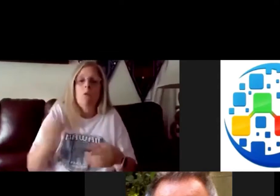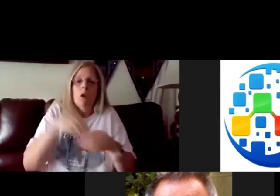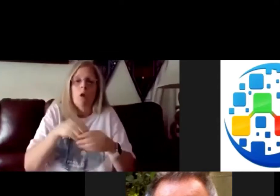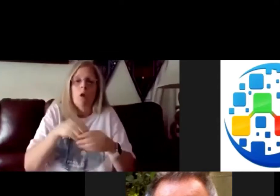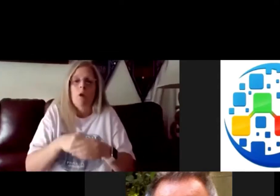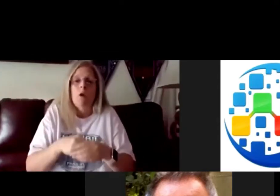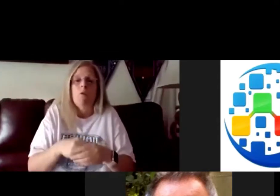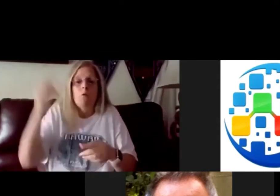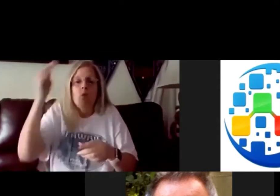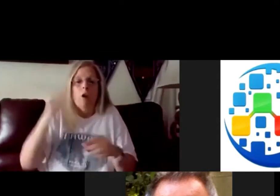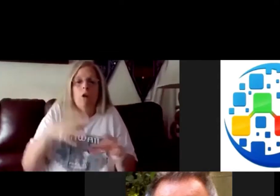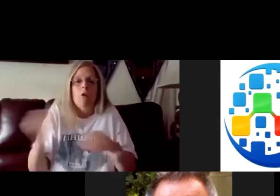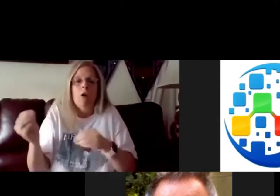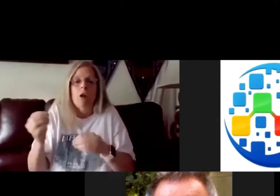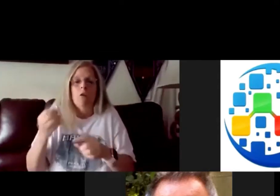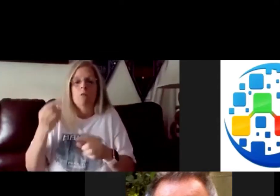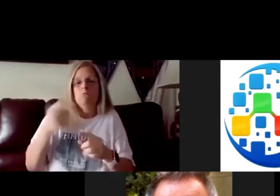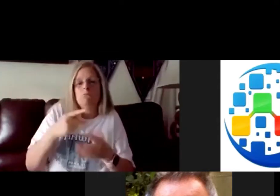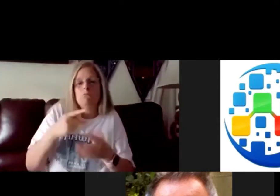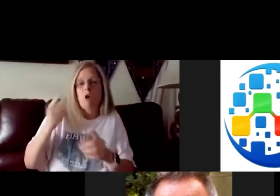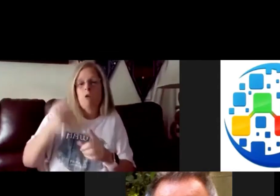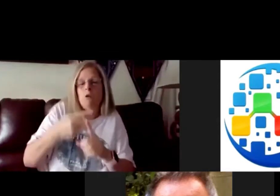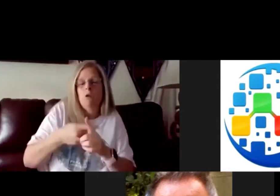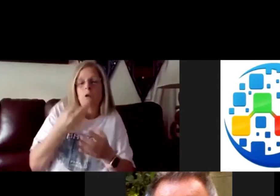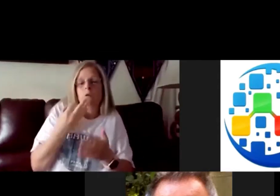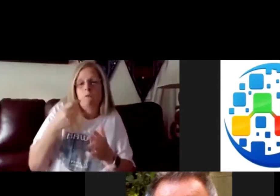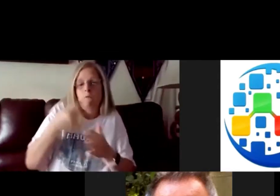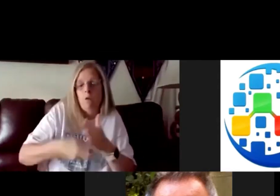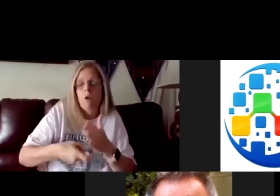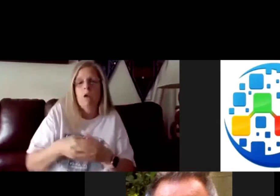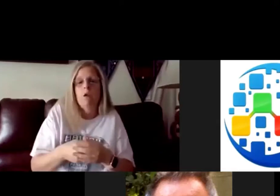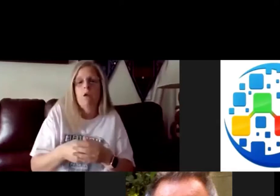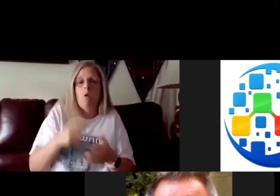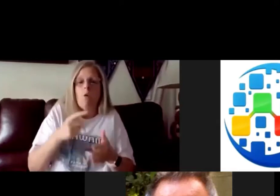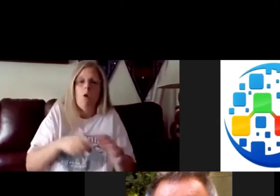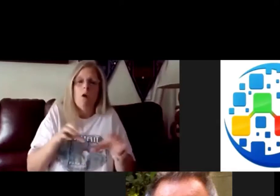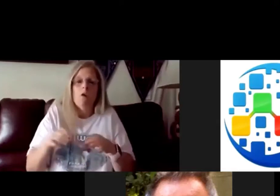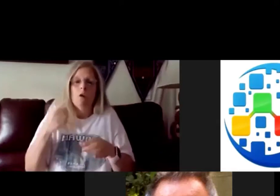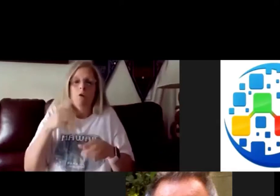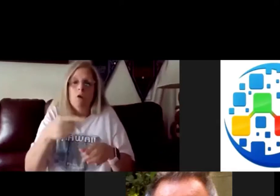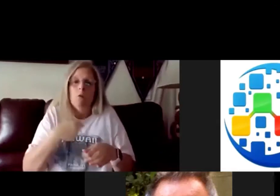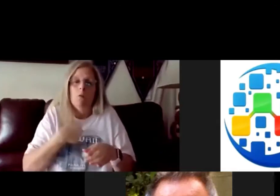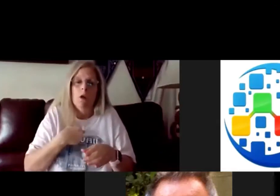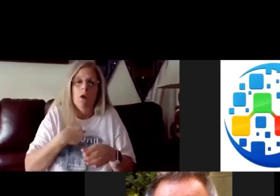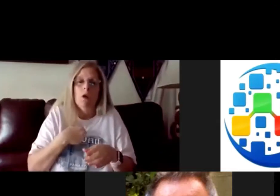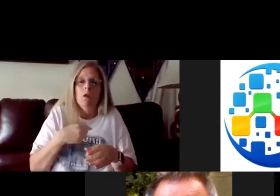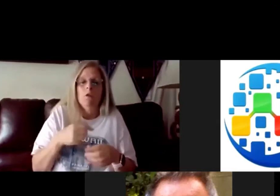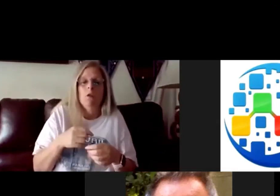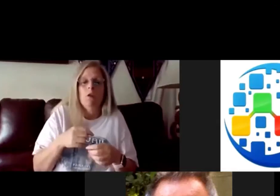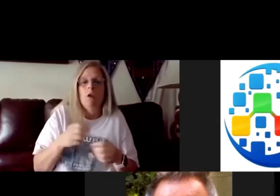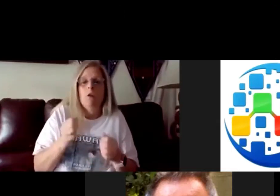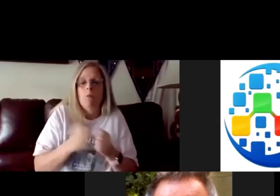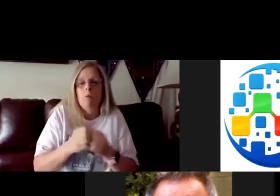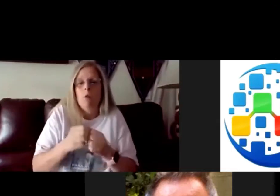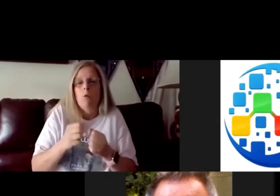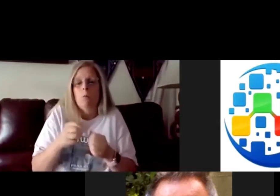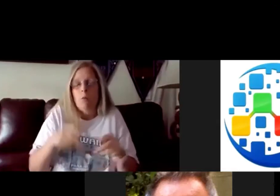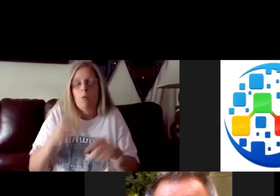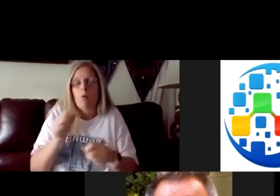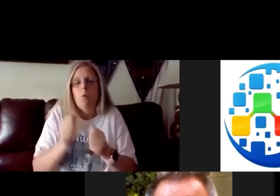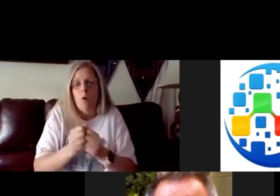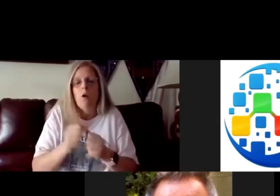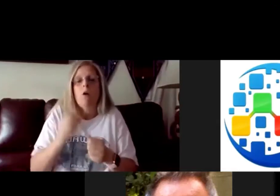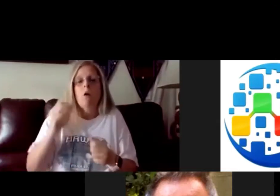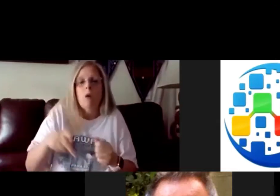fee. And what that does for you and I, as people that participate with Onpassive, it makes our income